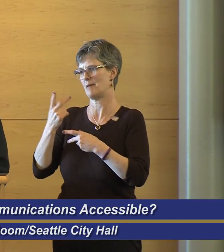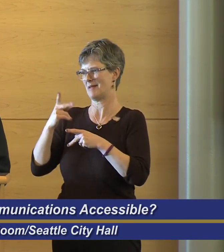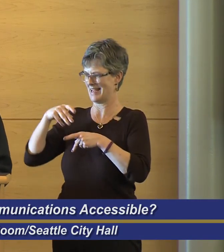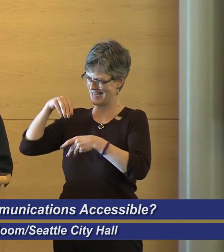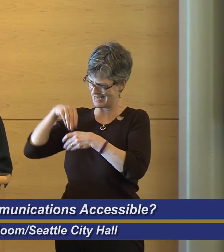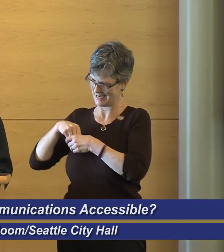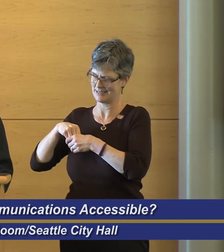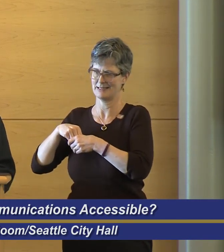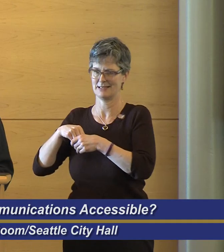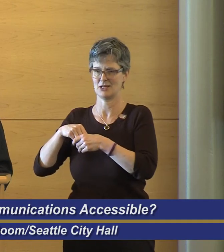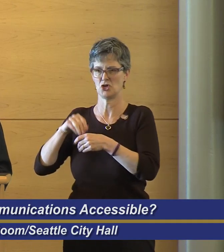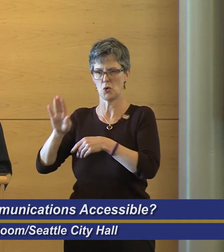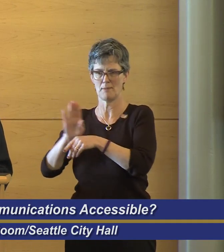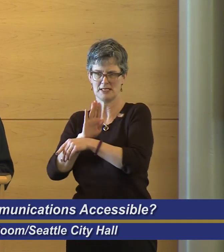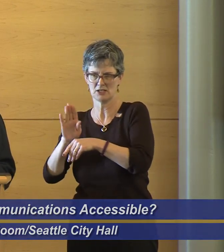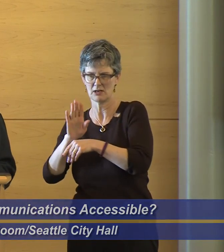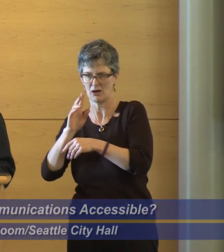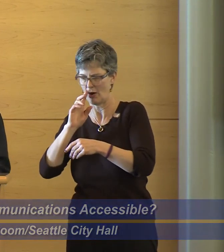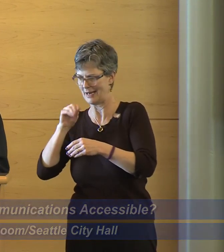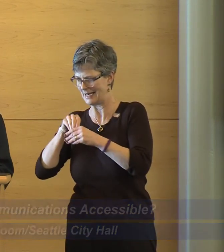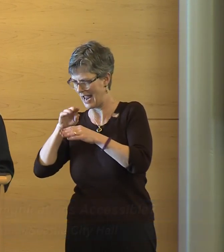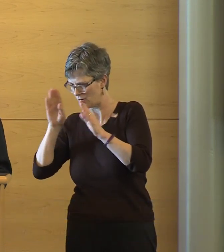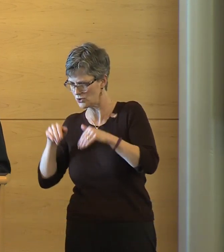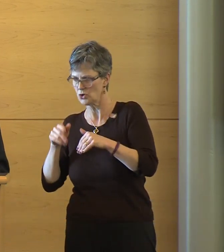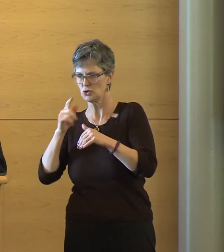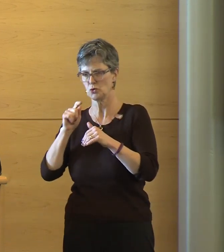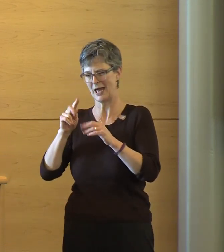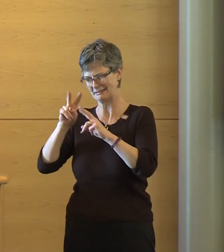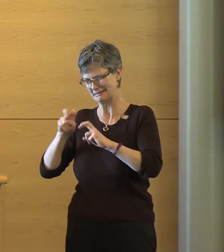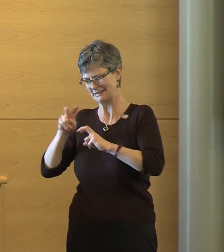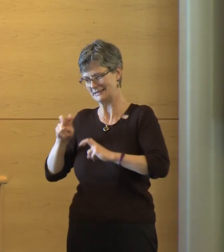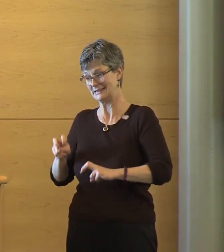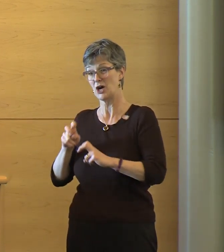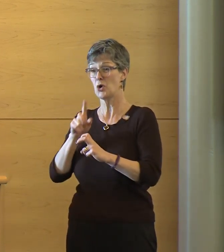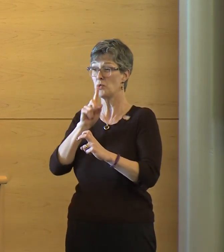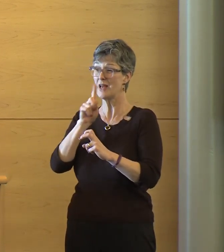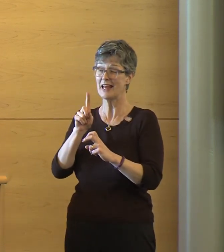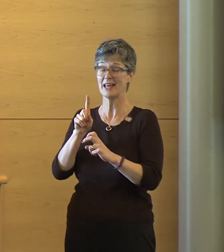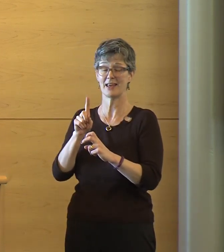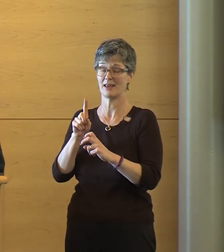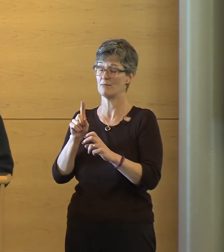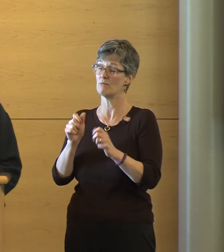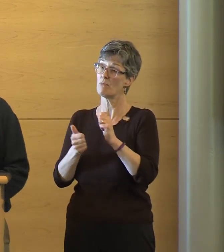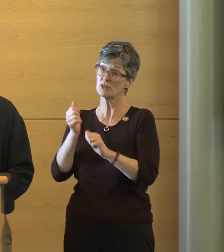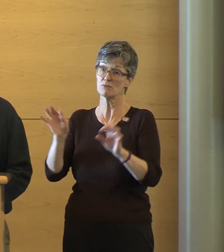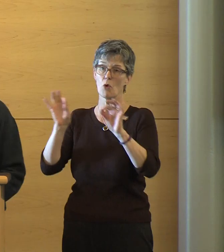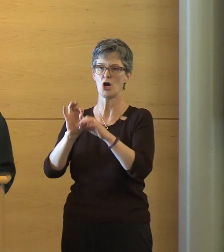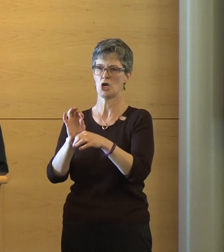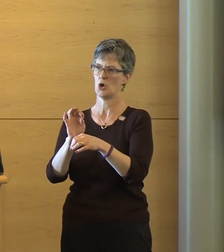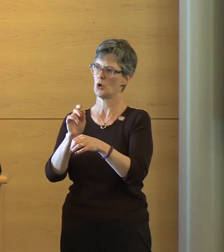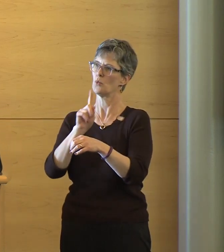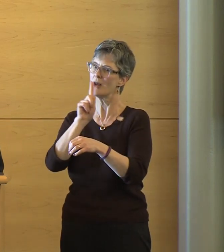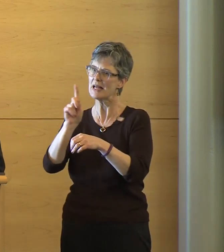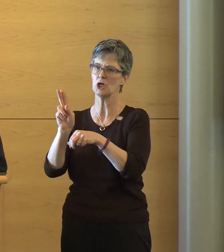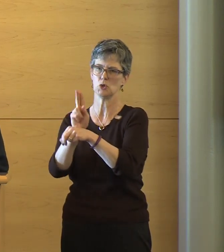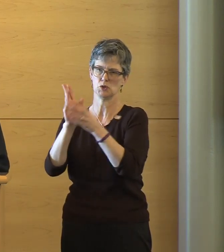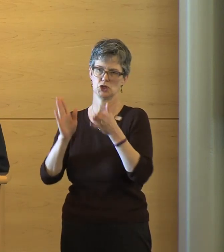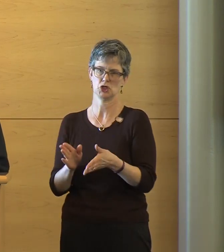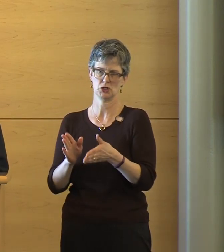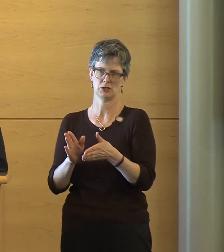but you also have to question that. You have to use automated checkers if they're available, and you have to develop